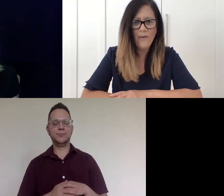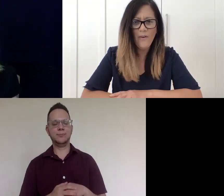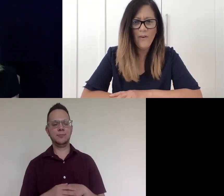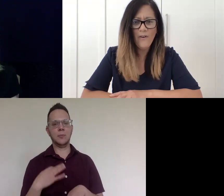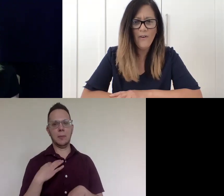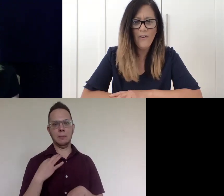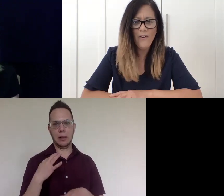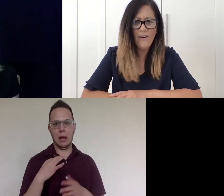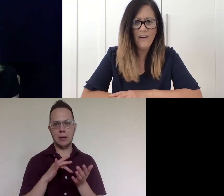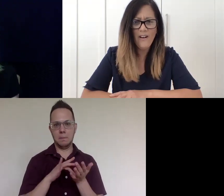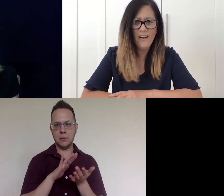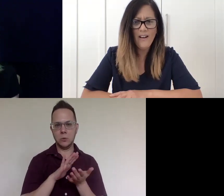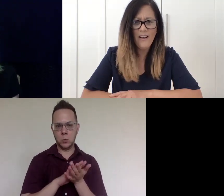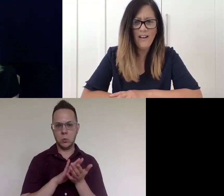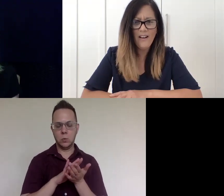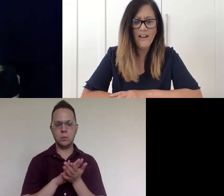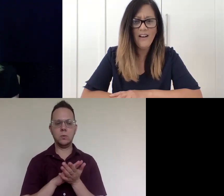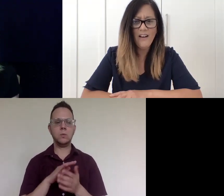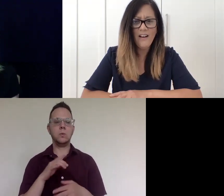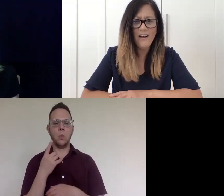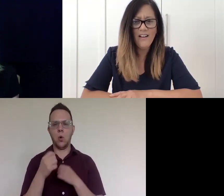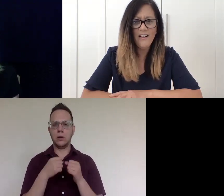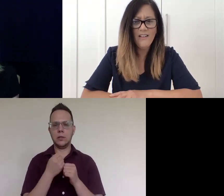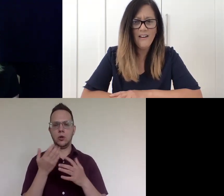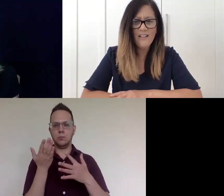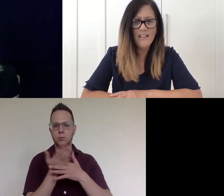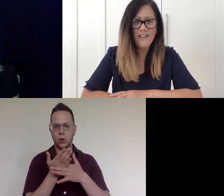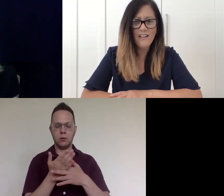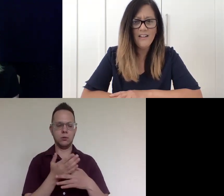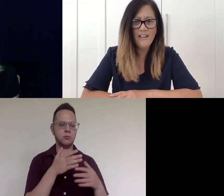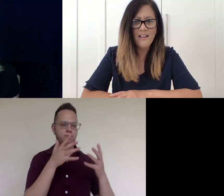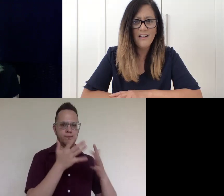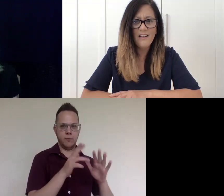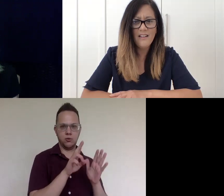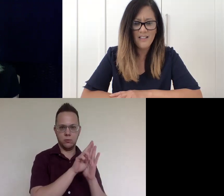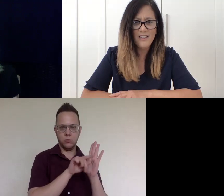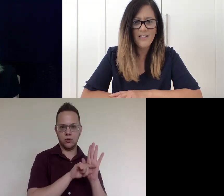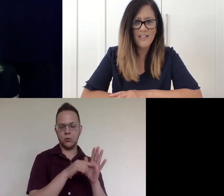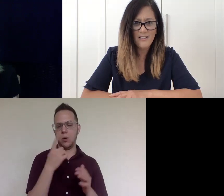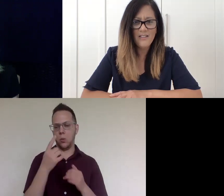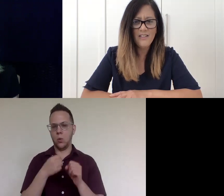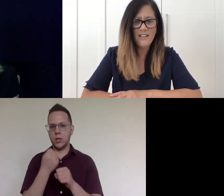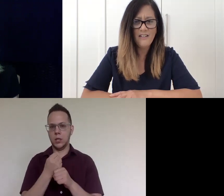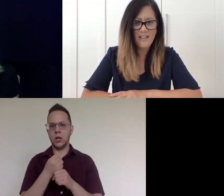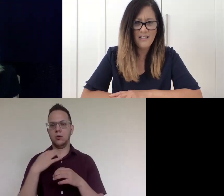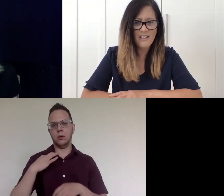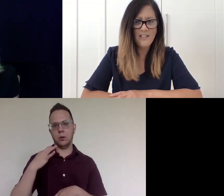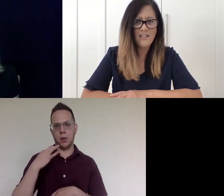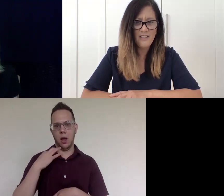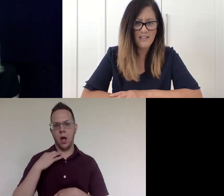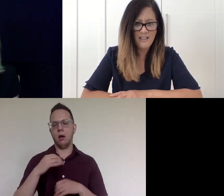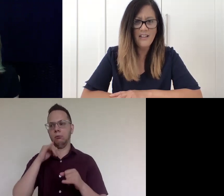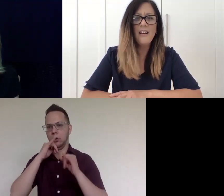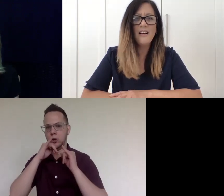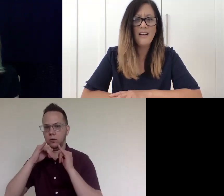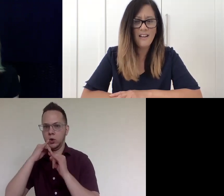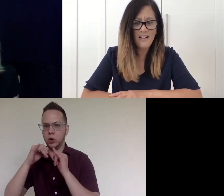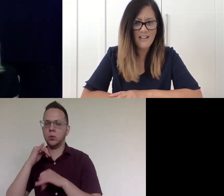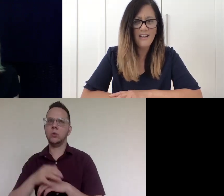And I completed those courses and applied for medical school. And after a 1-year break